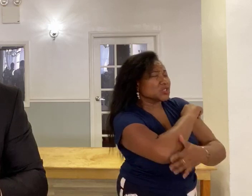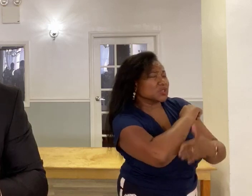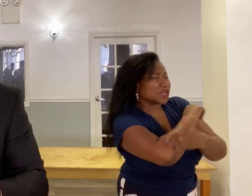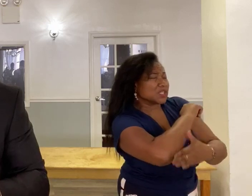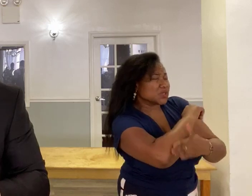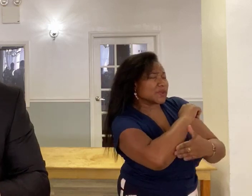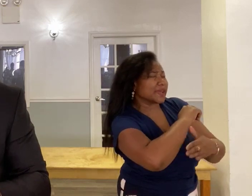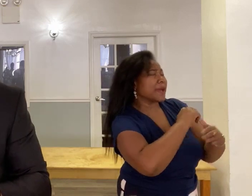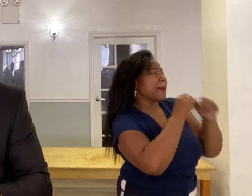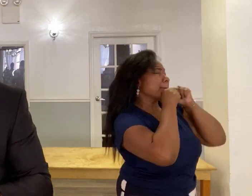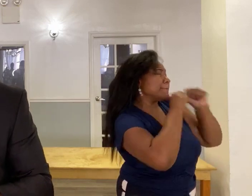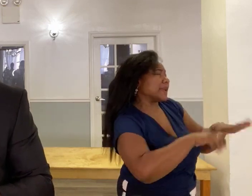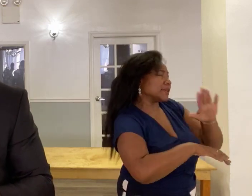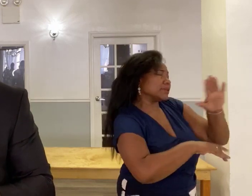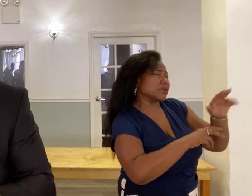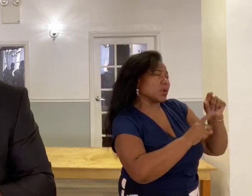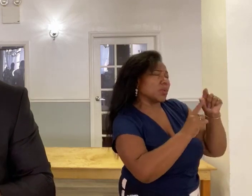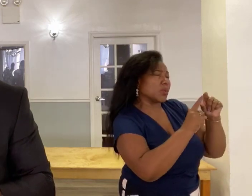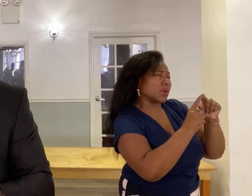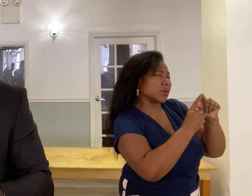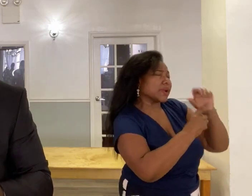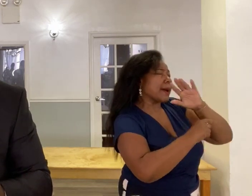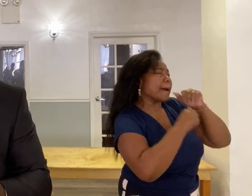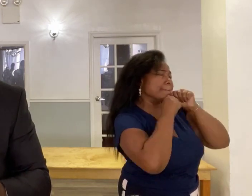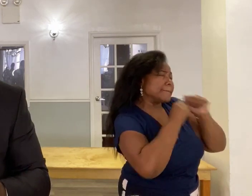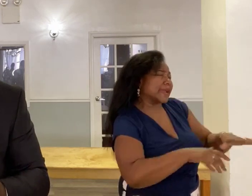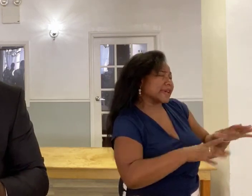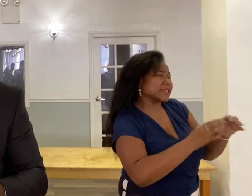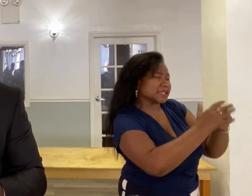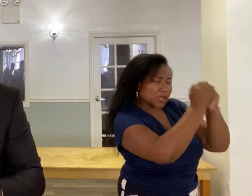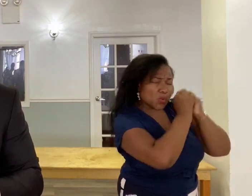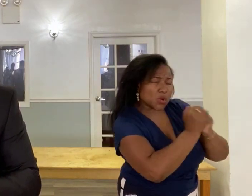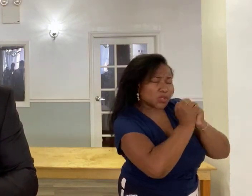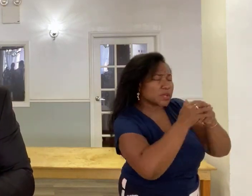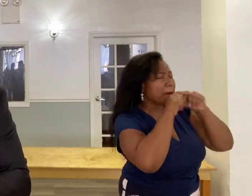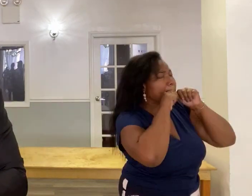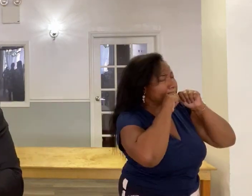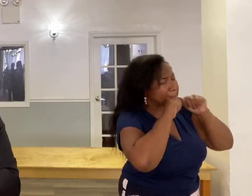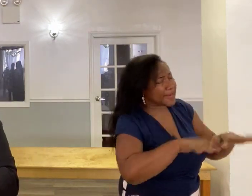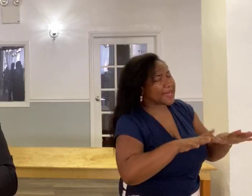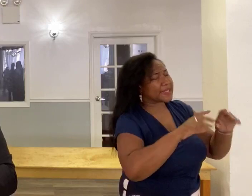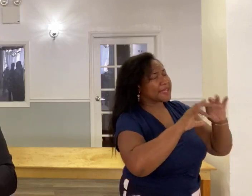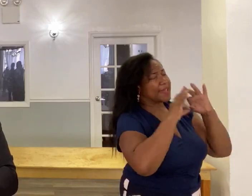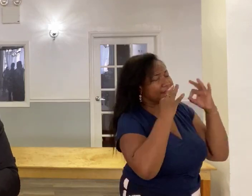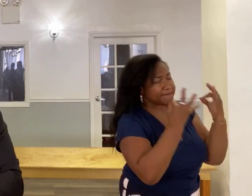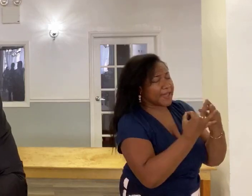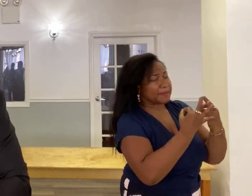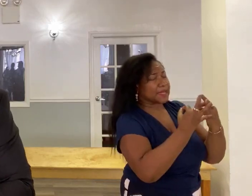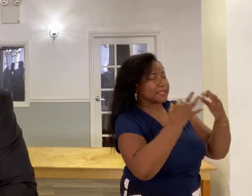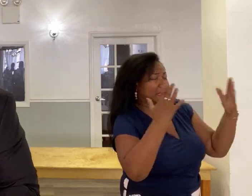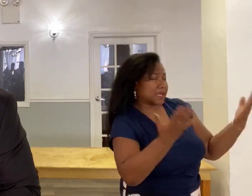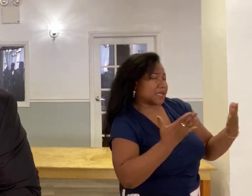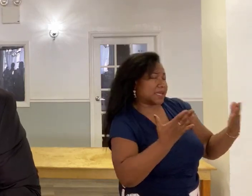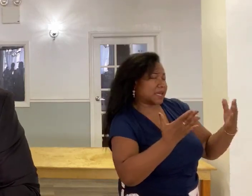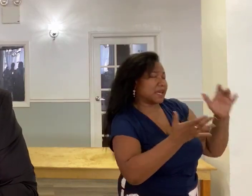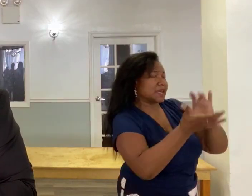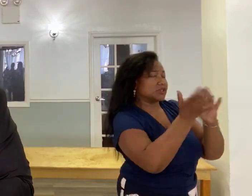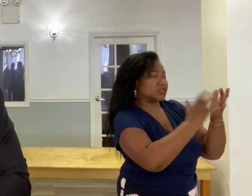your word, bless the worship, and bless the families that are represented. We ask this in Jesus'